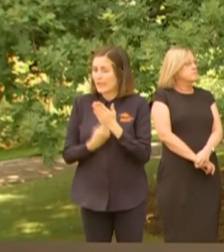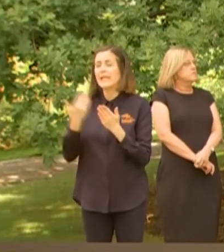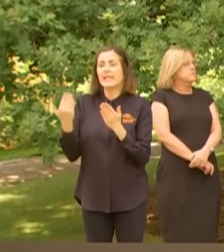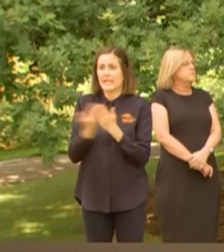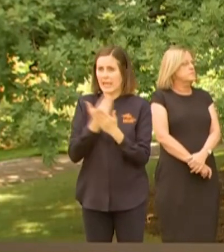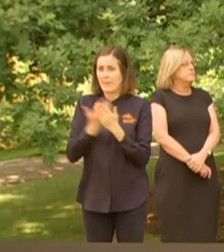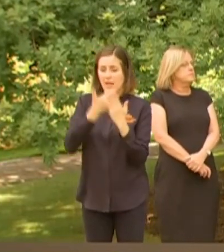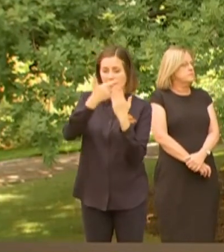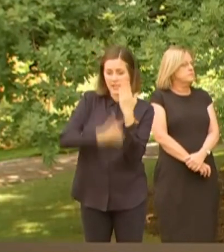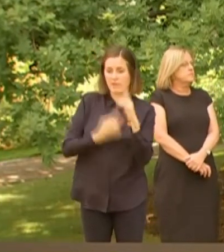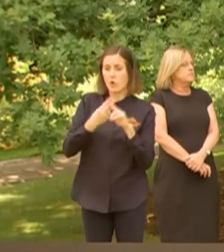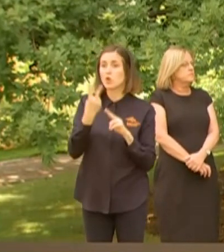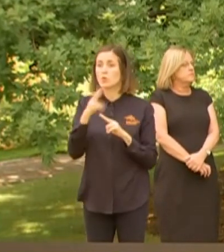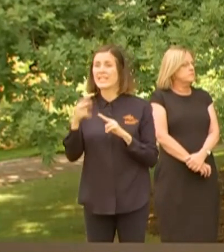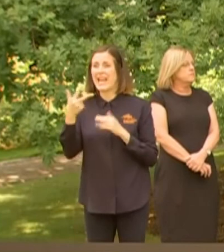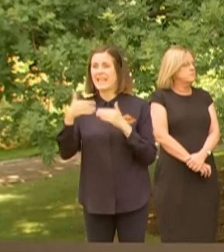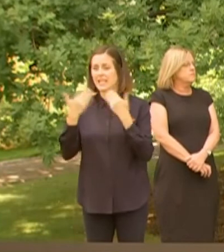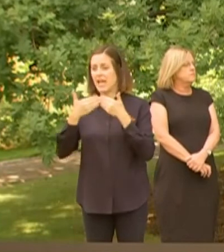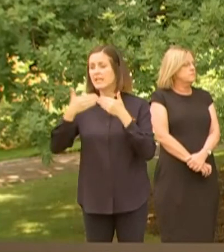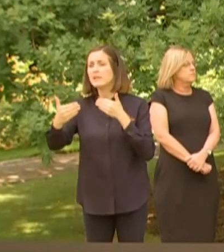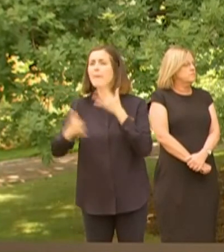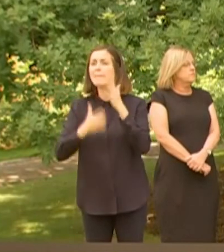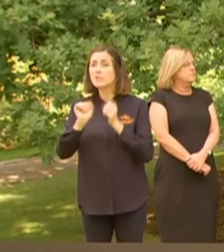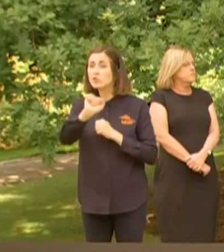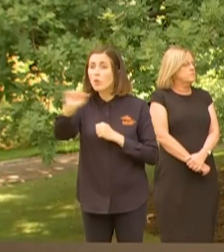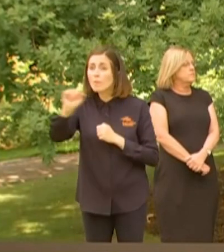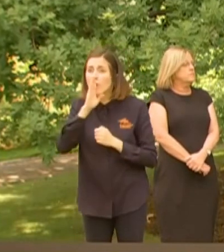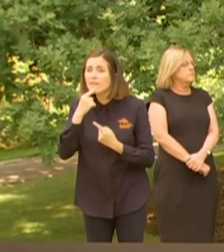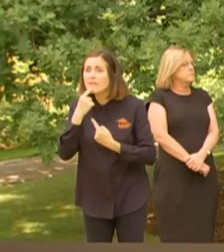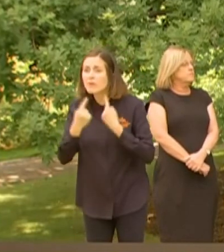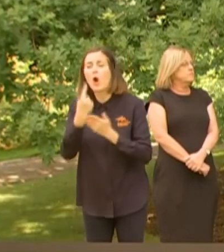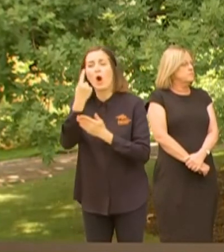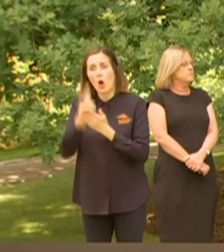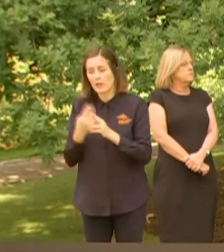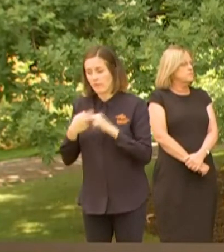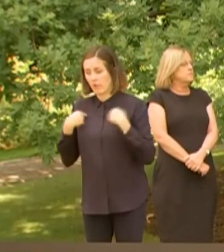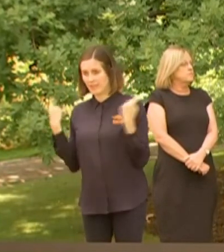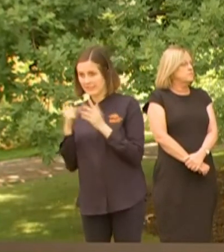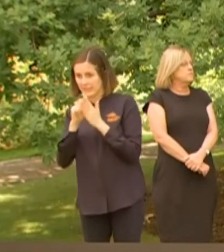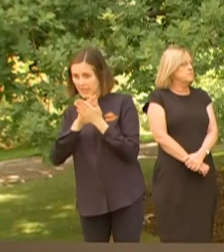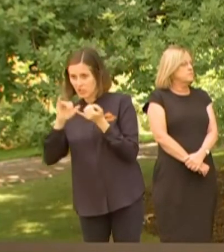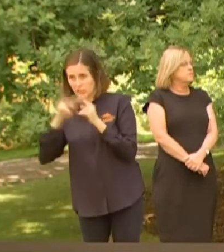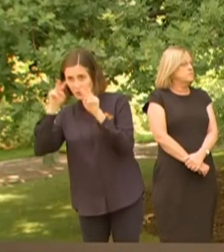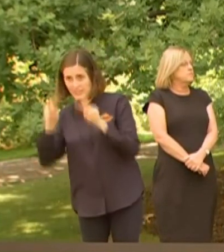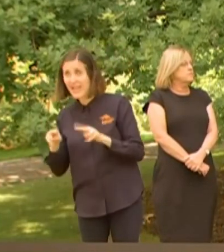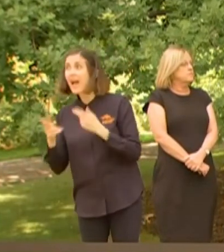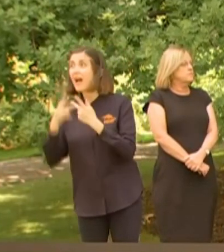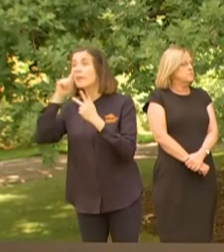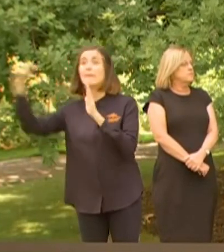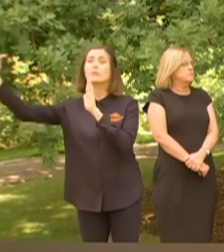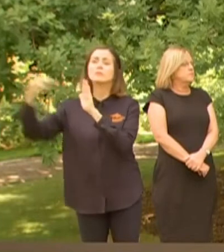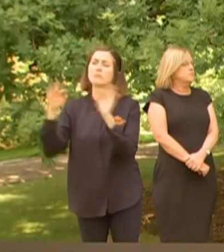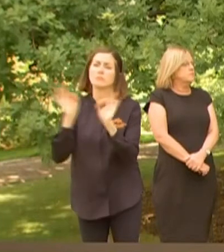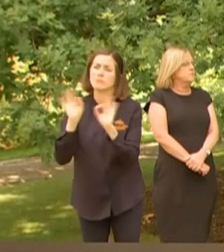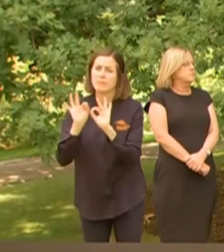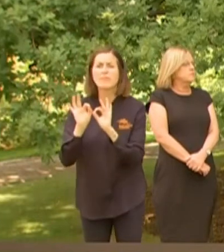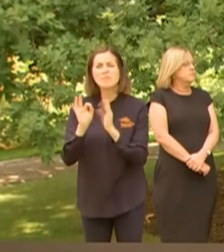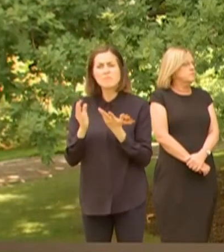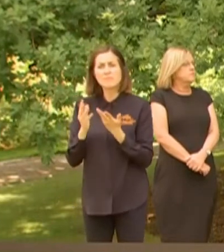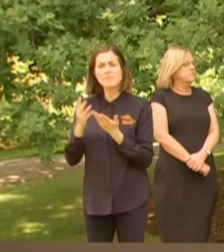gets destroyed afterwards, and it's only used for public health purposes and nothing else. So it's just an easy